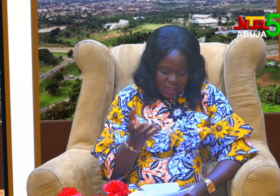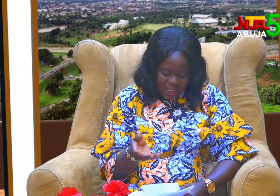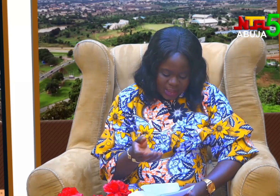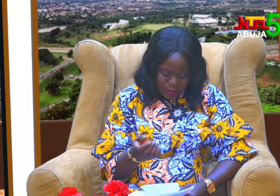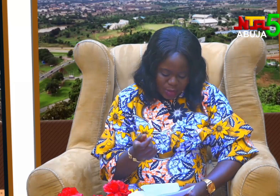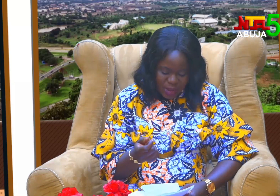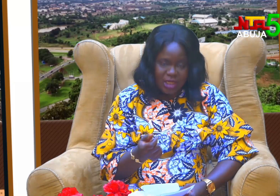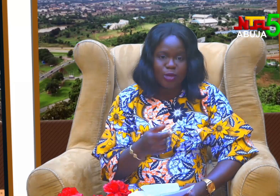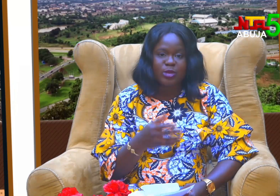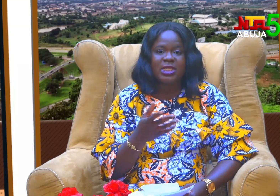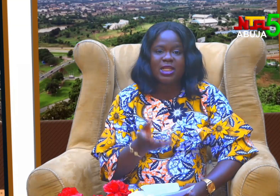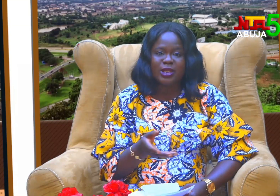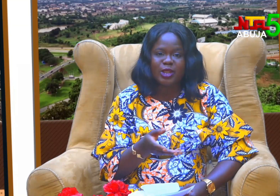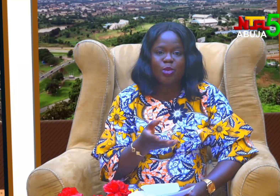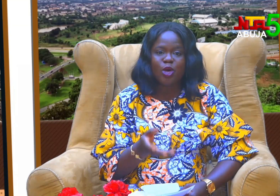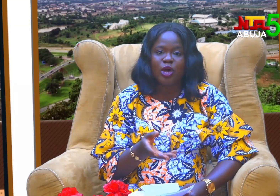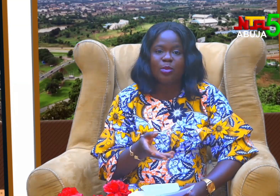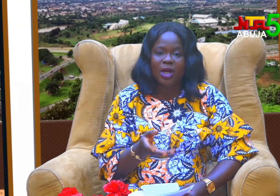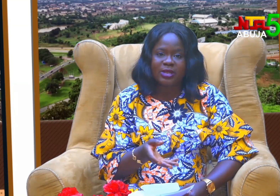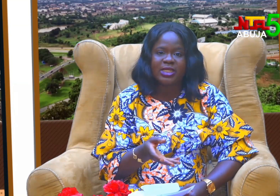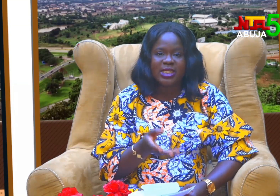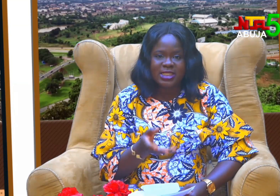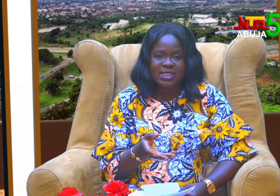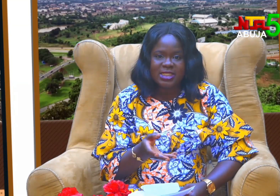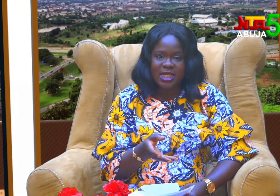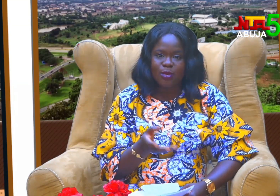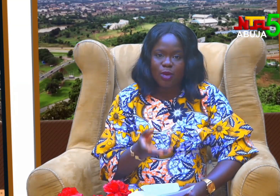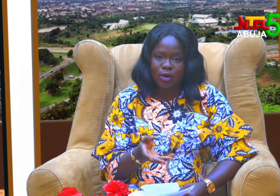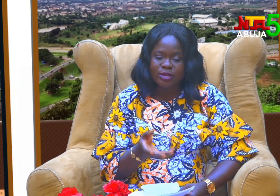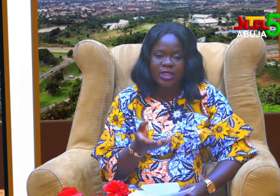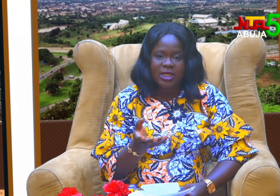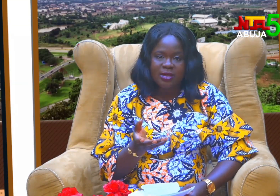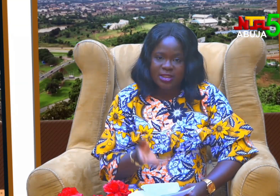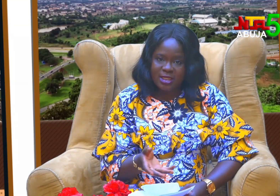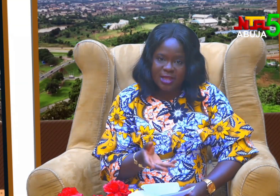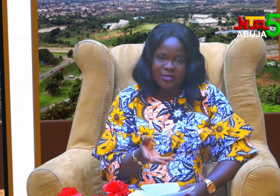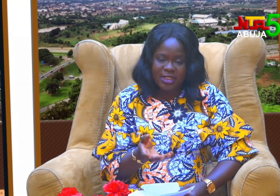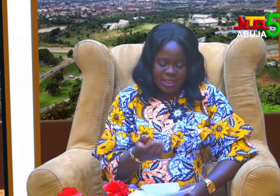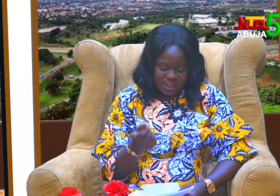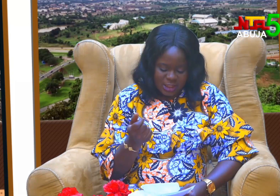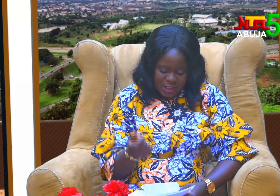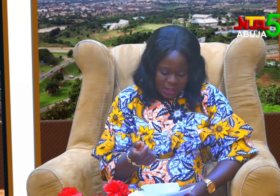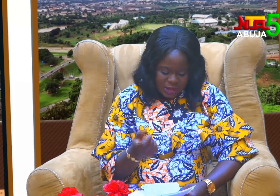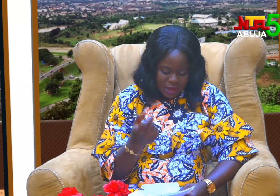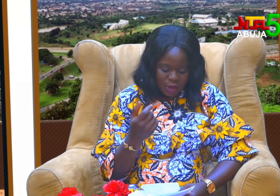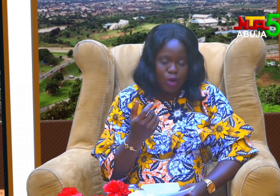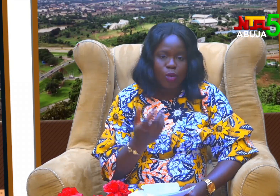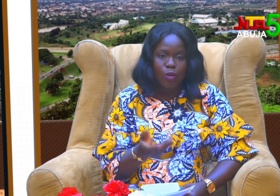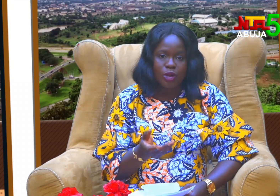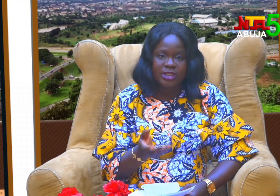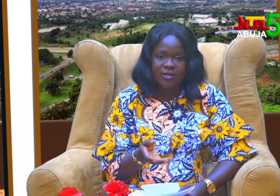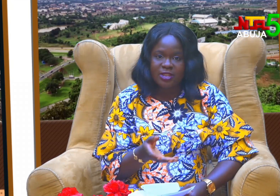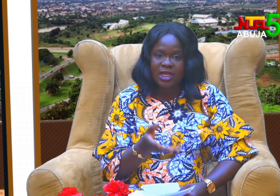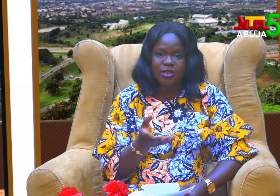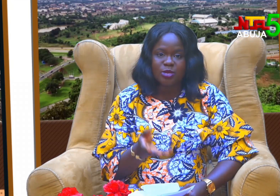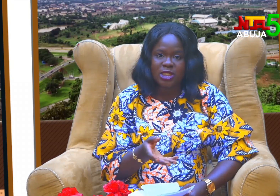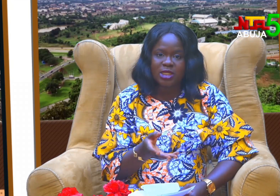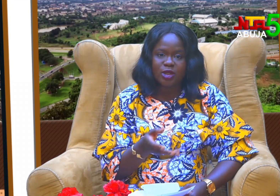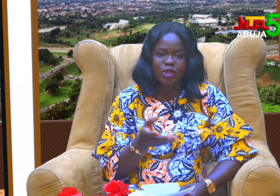guests with me that will be telling us more about this day, World Deaf Day, the International World Deaf Day, and they'll be telling us